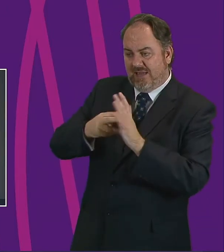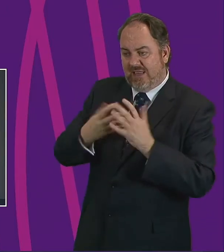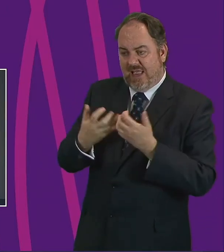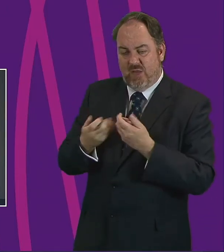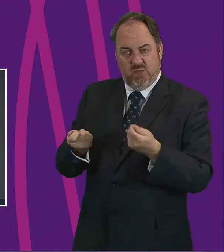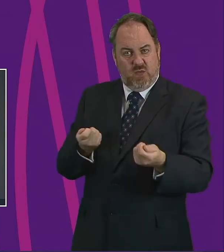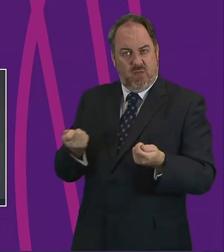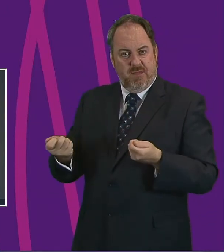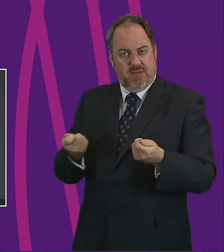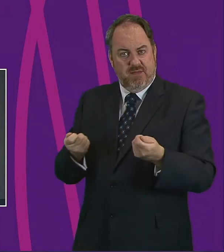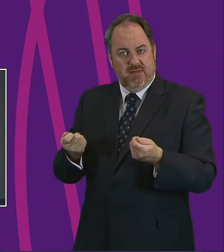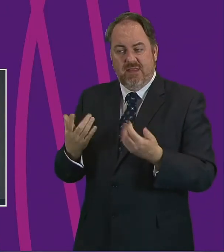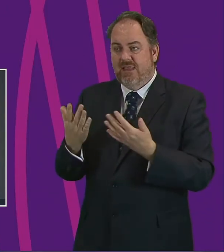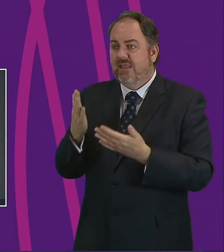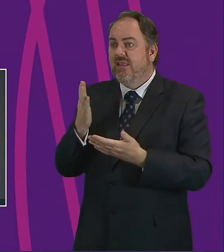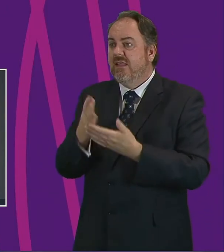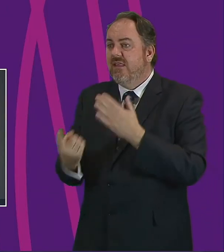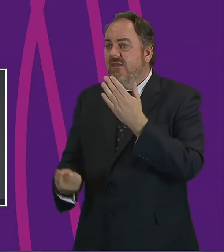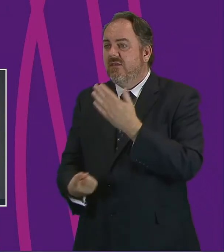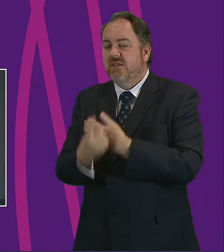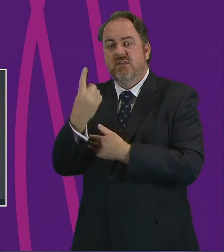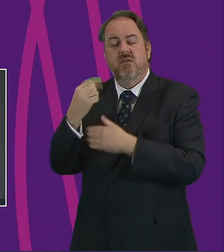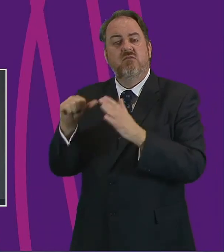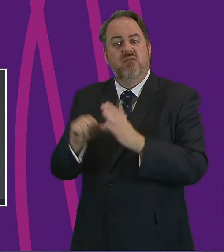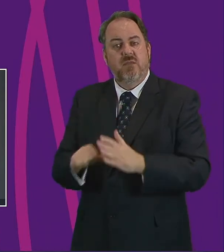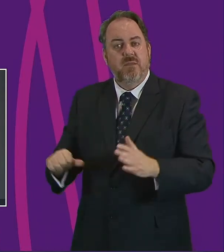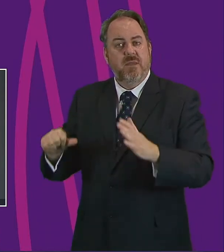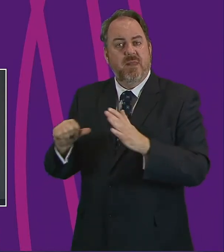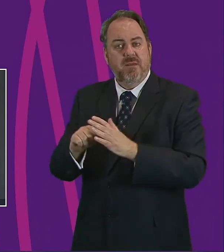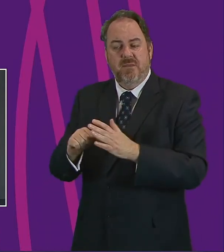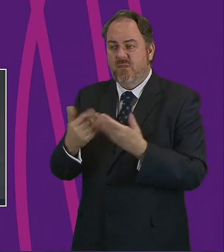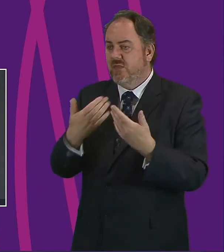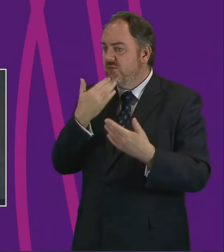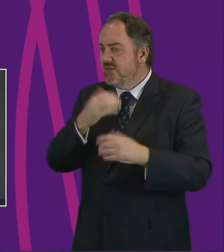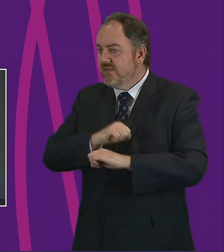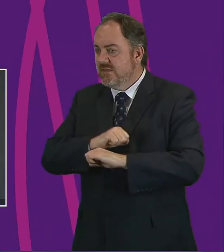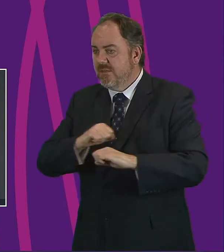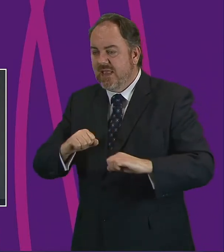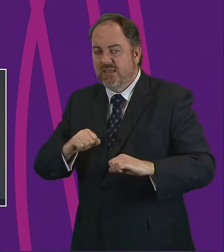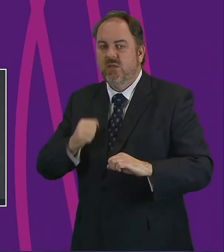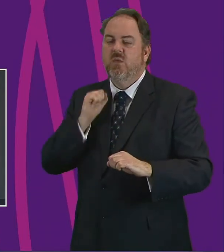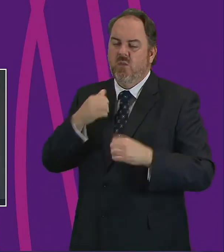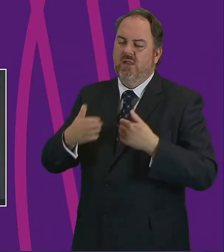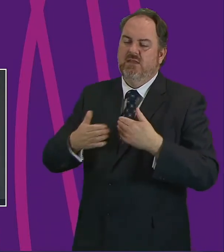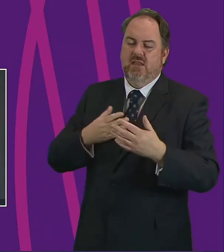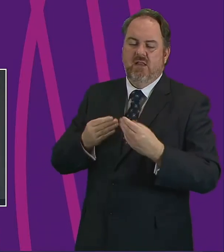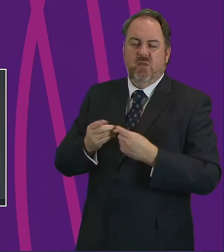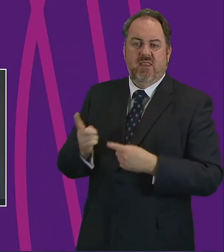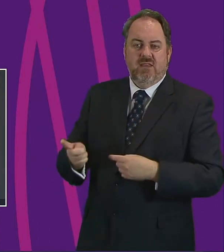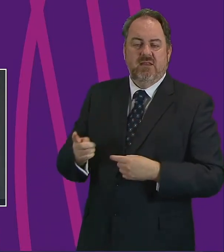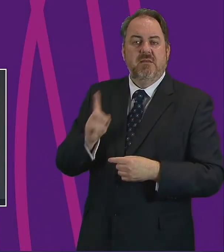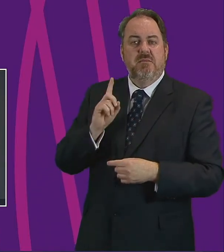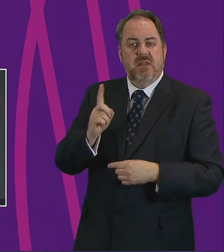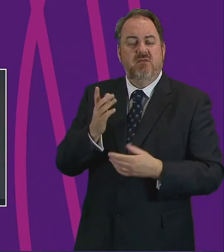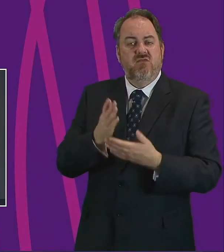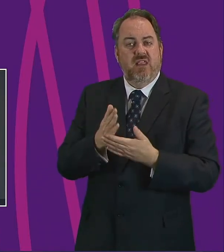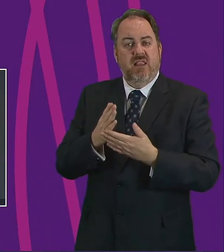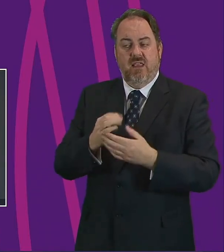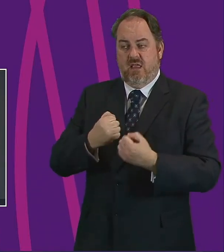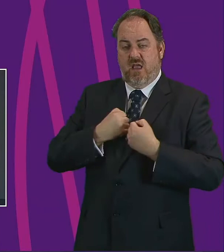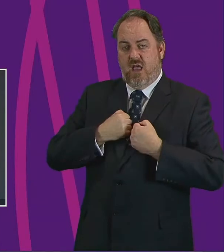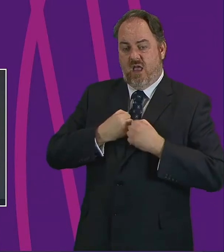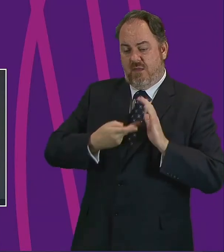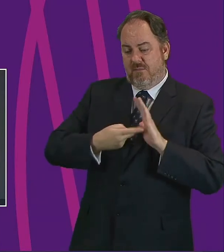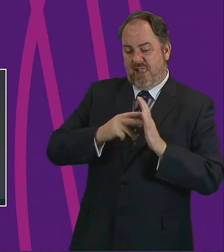at any issues that arise of that nature. But what I would say to Mr Johnson is that the framework that we've